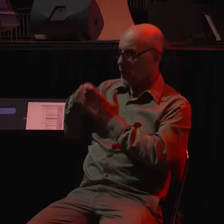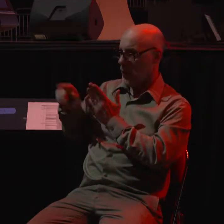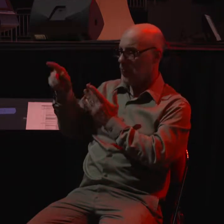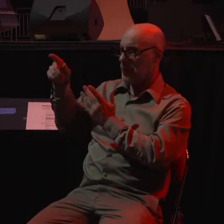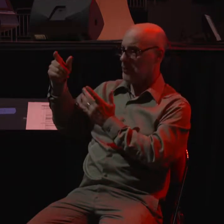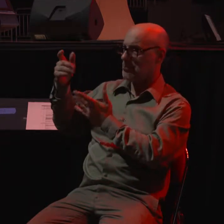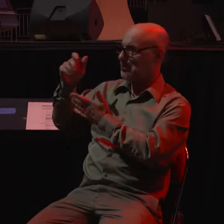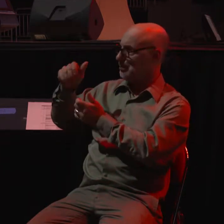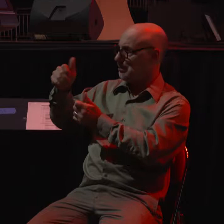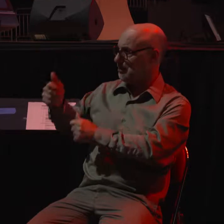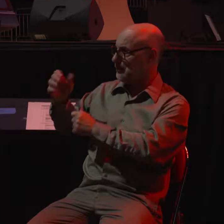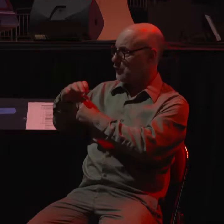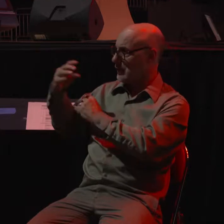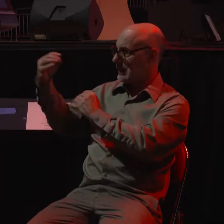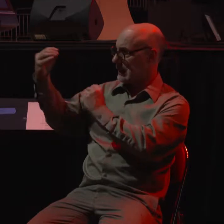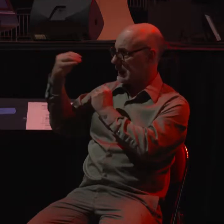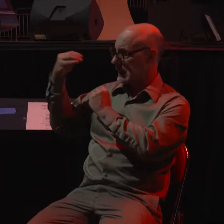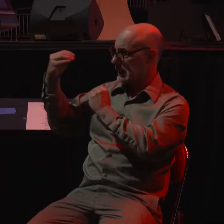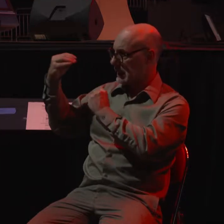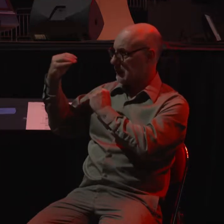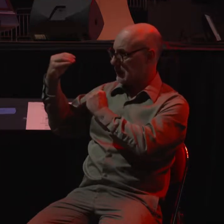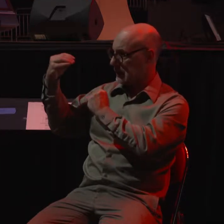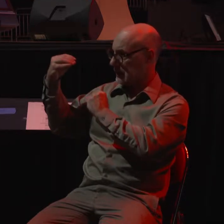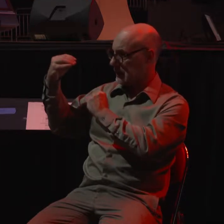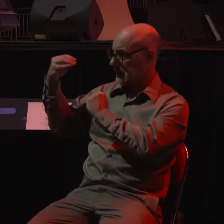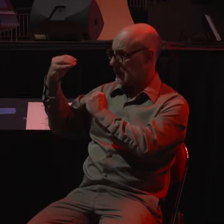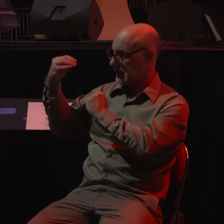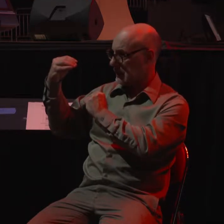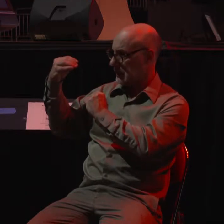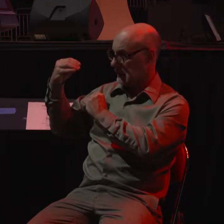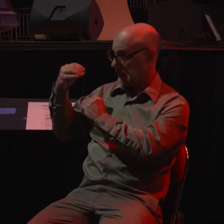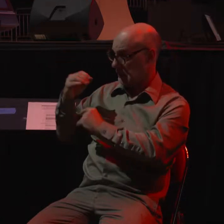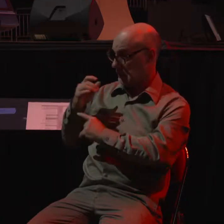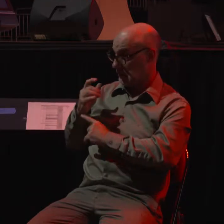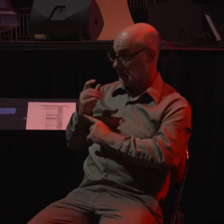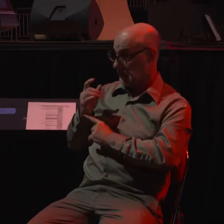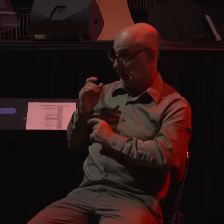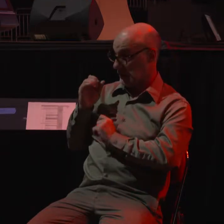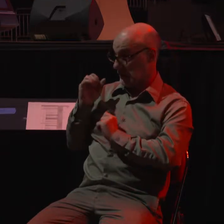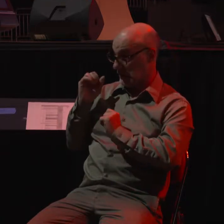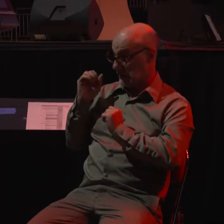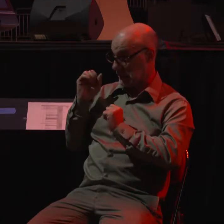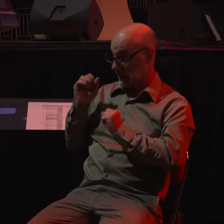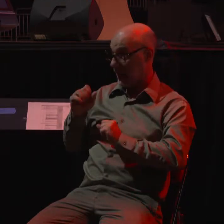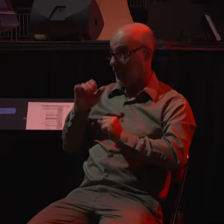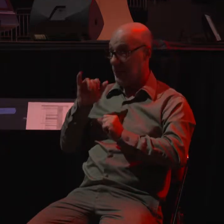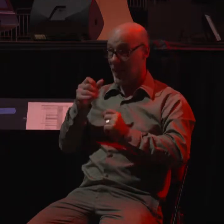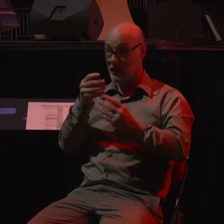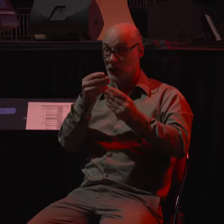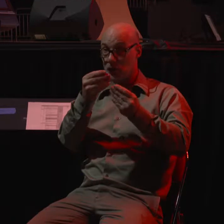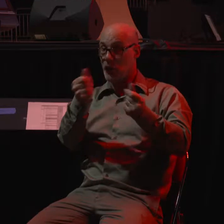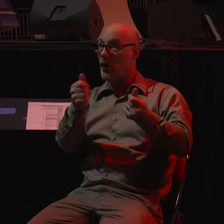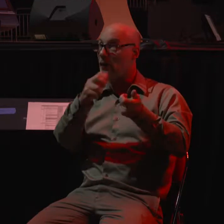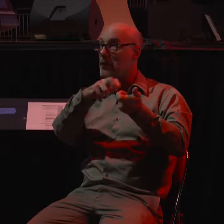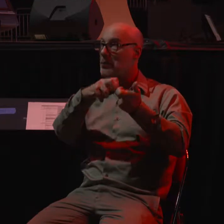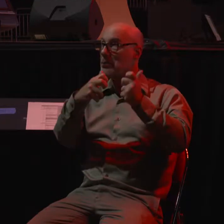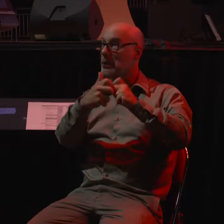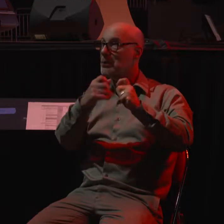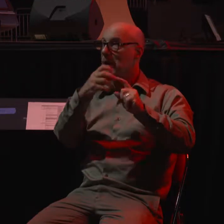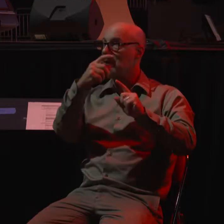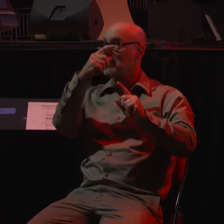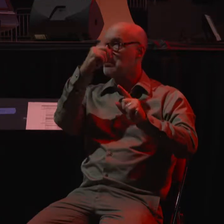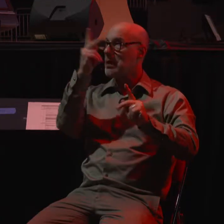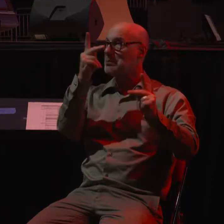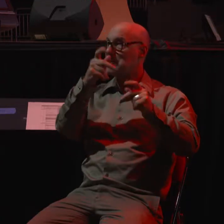taught within the Black Baptist Church tradition really could adequately address the social sufferings of his people,